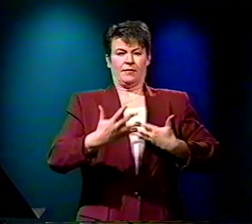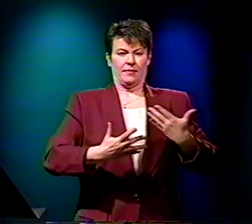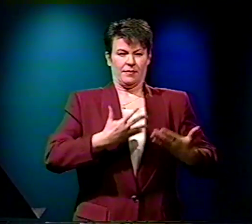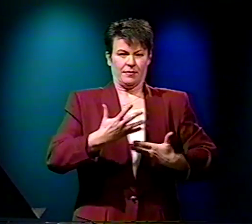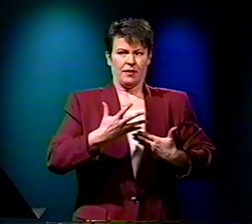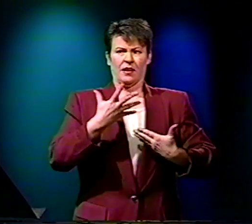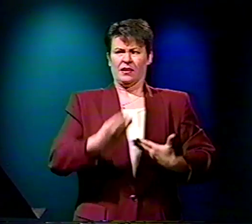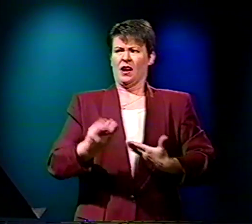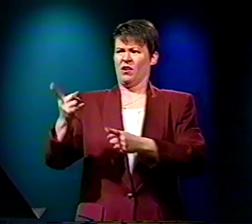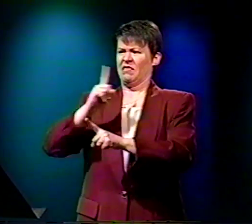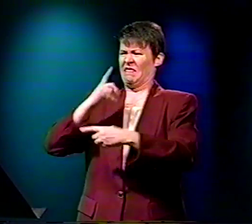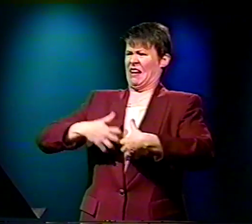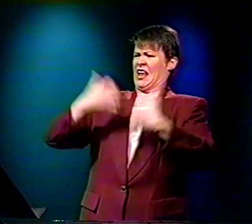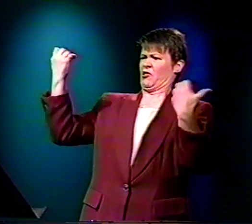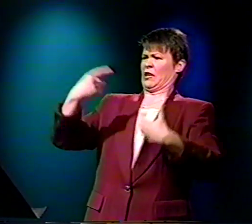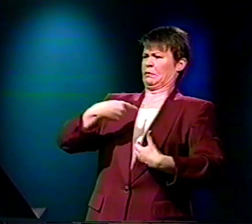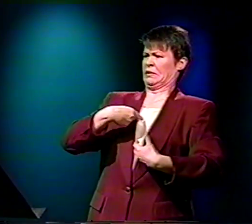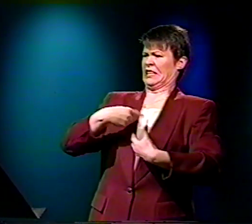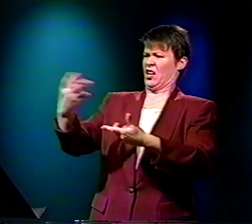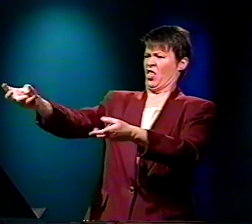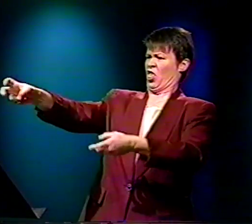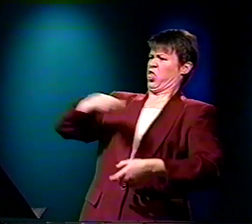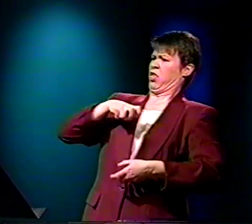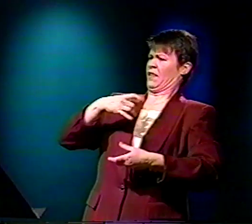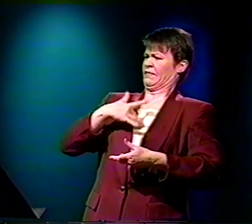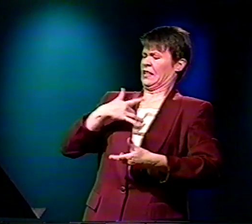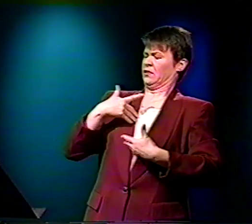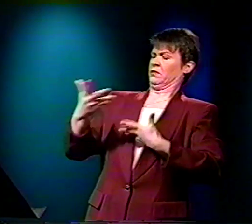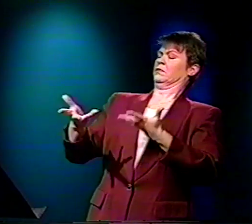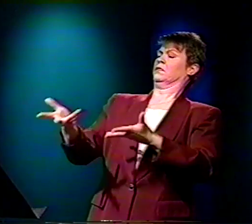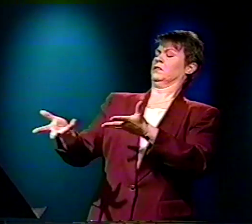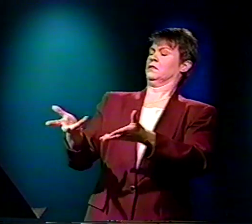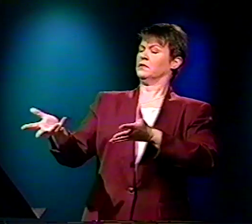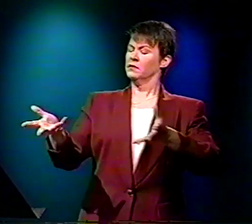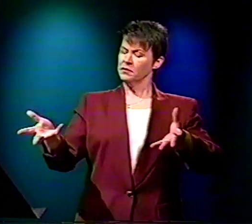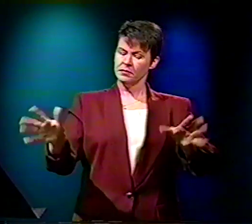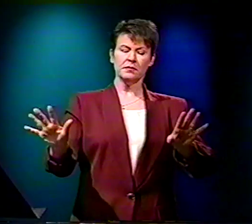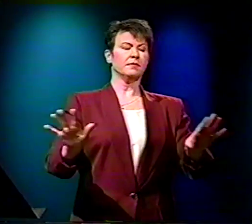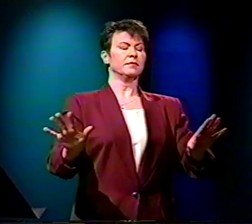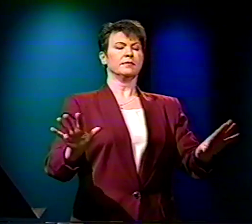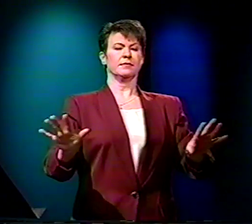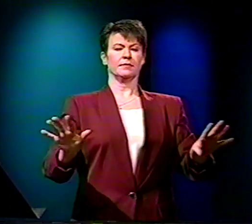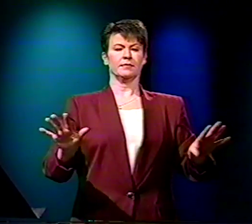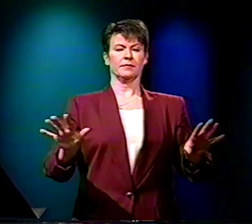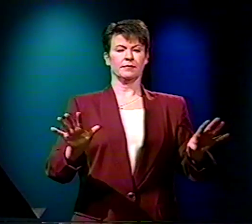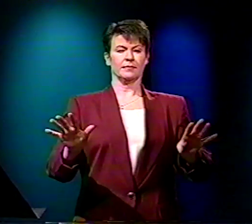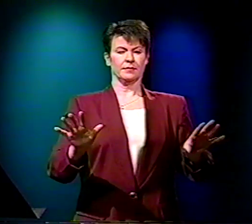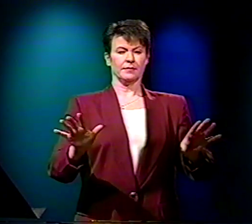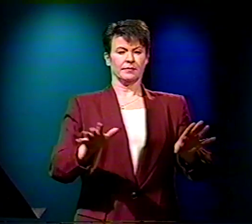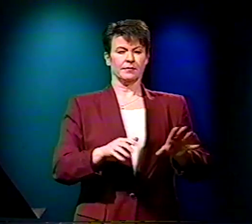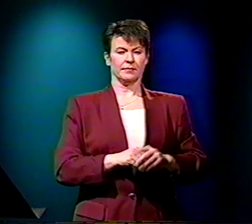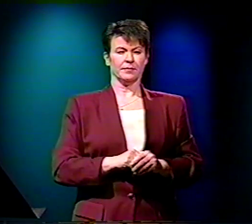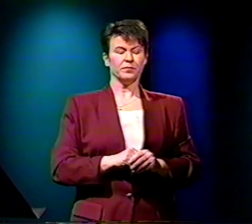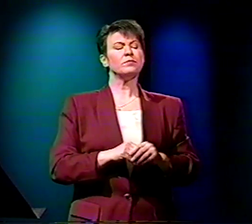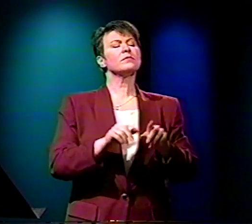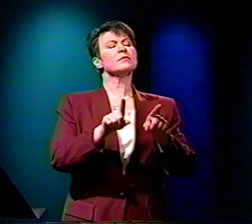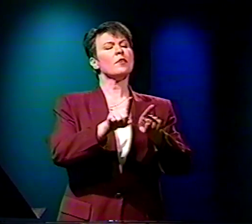that creates a lot of strife for interpreters. If the deaf person is angry with me and has transferred that hostility towards the interpreter, that